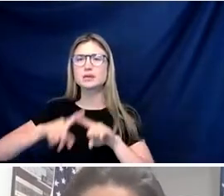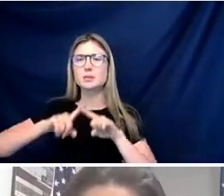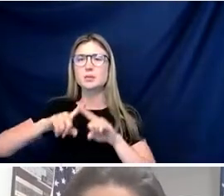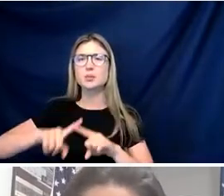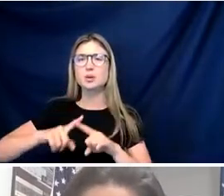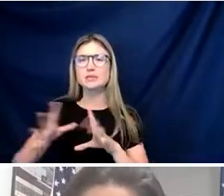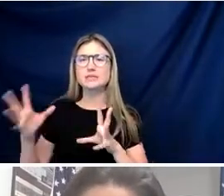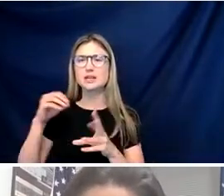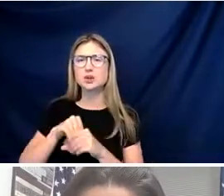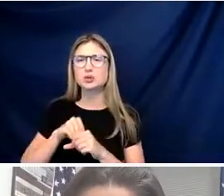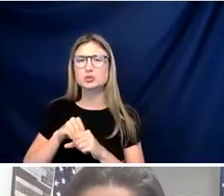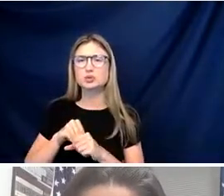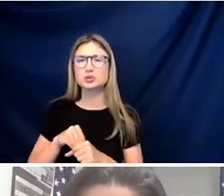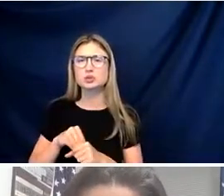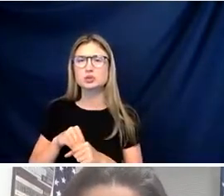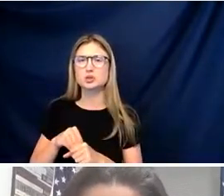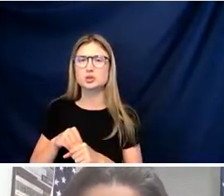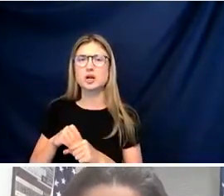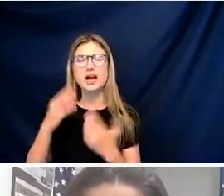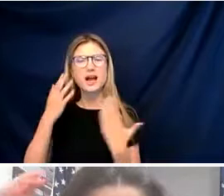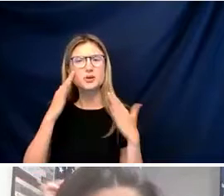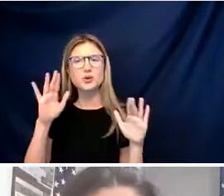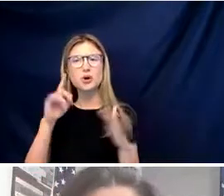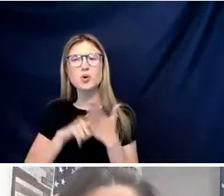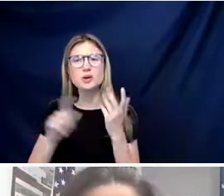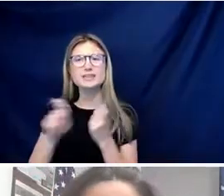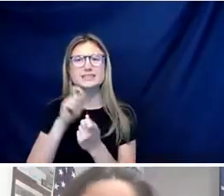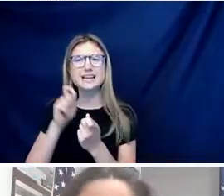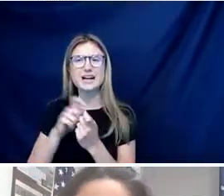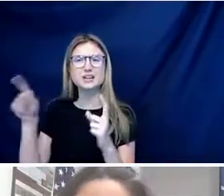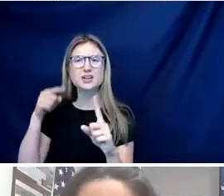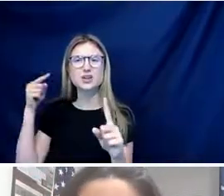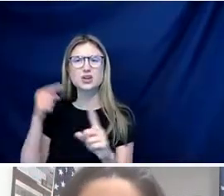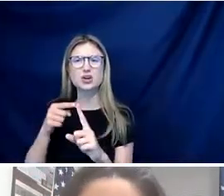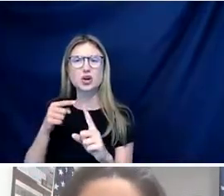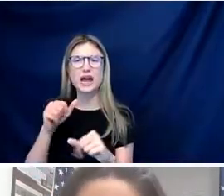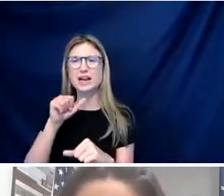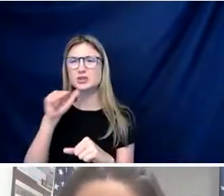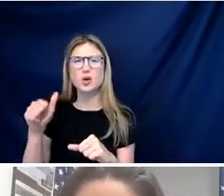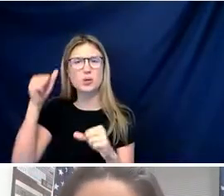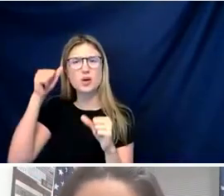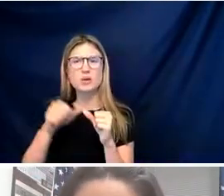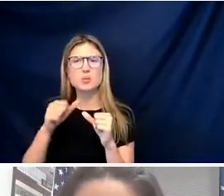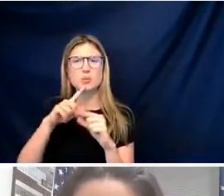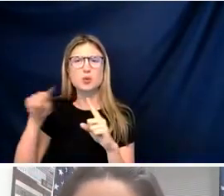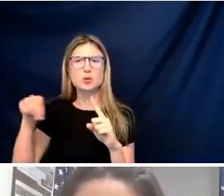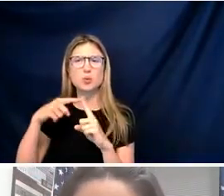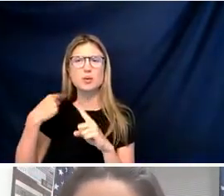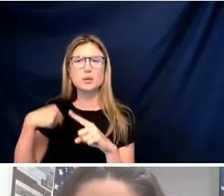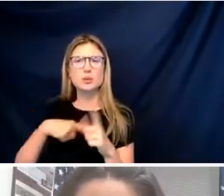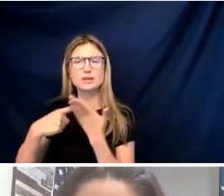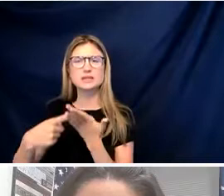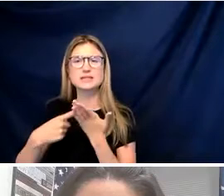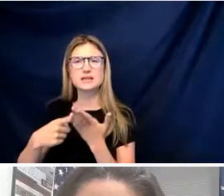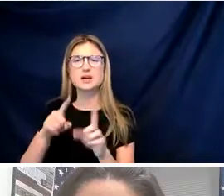sure exactly what the target was for that. I don't really recall when we discussed it, but something